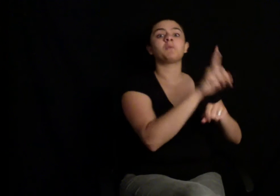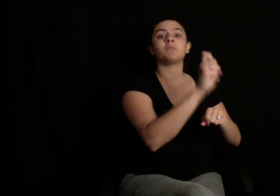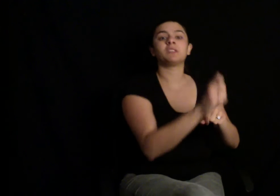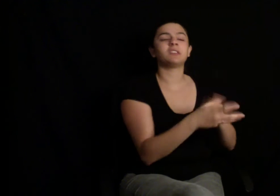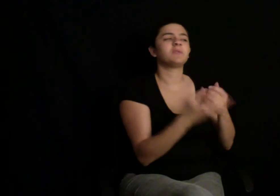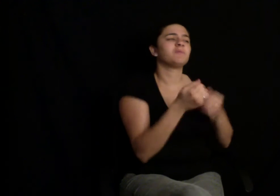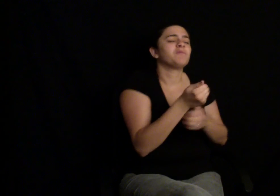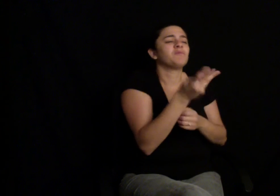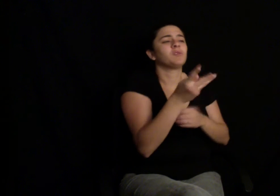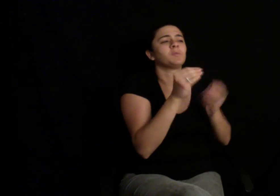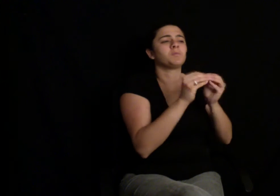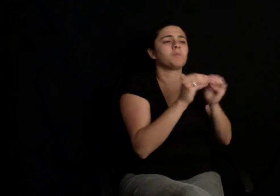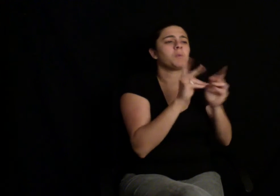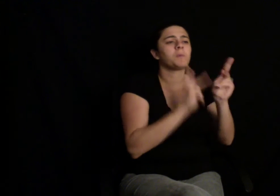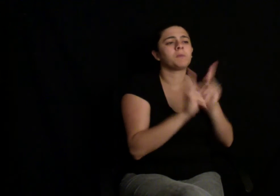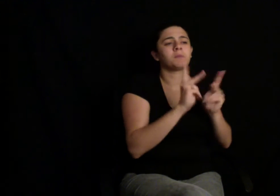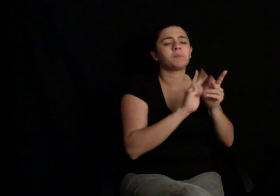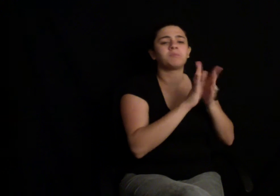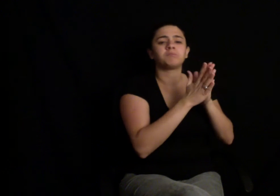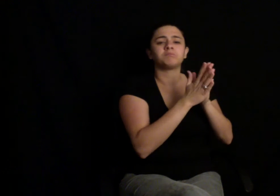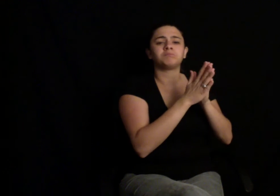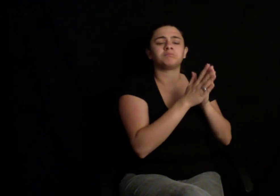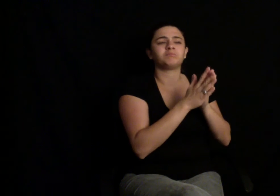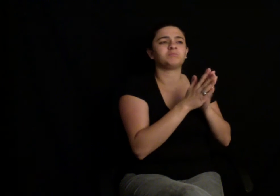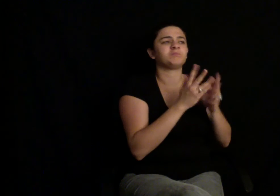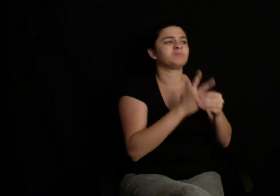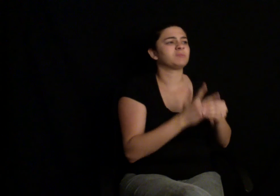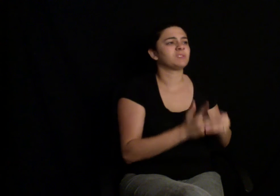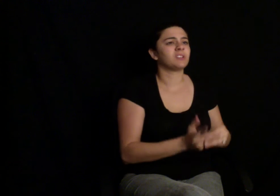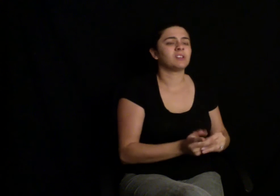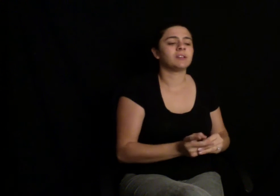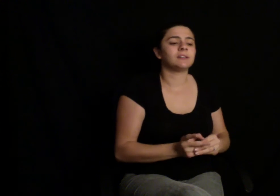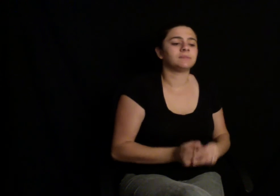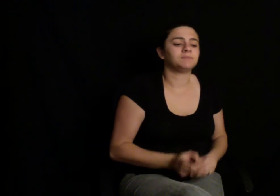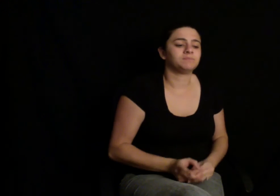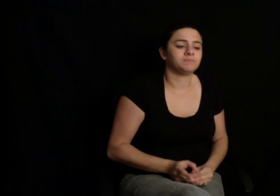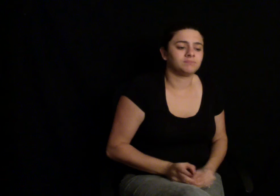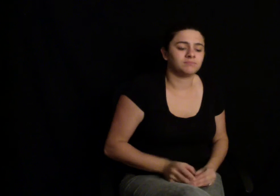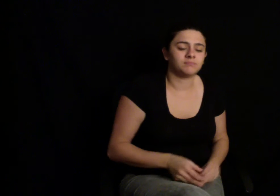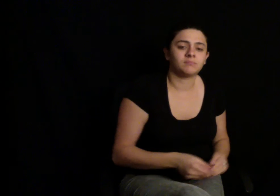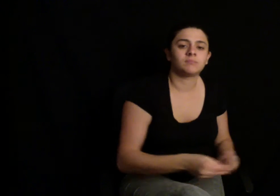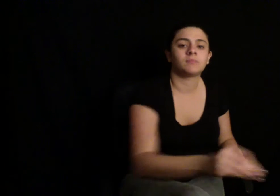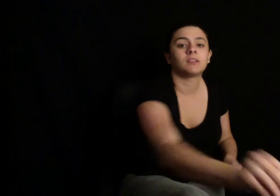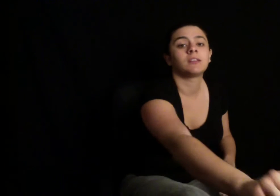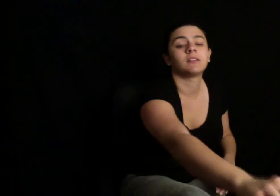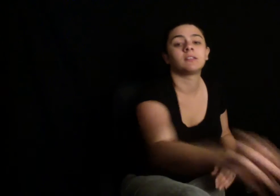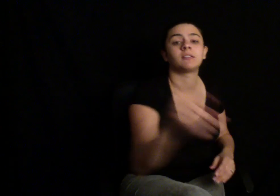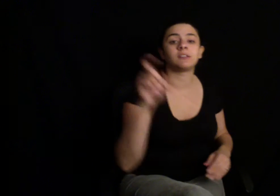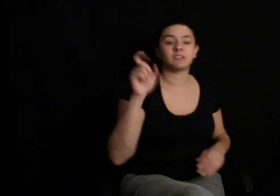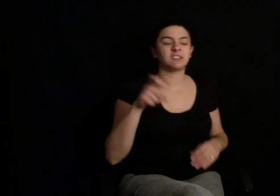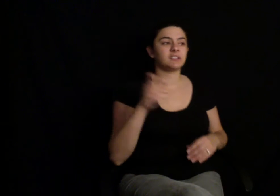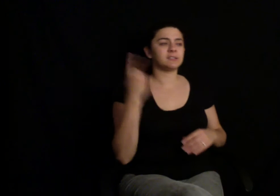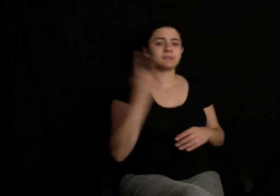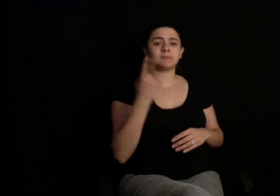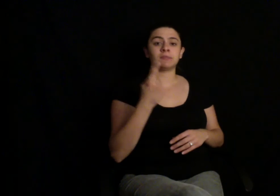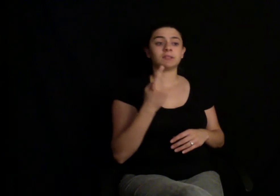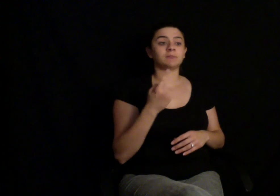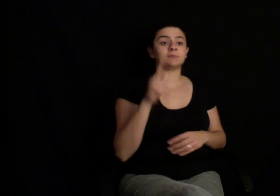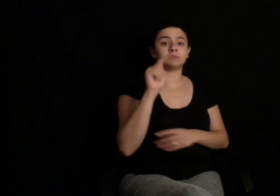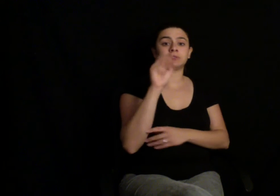a person to walk next to Tom Cruise's car on the street during the car chase scene. So I was wearing, what I would